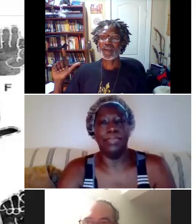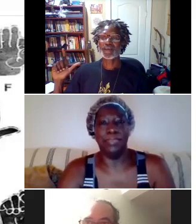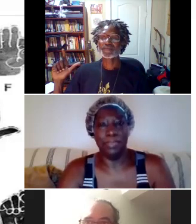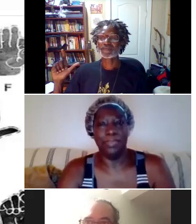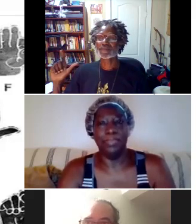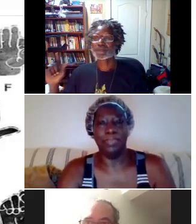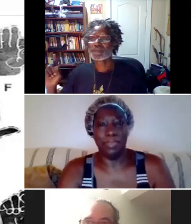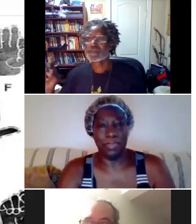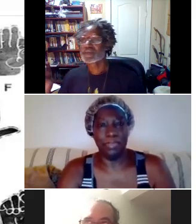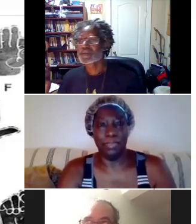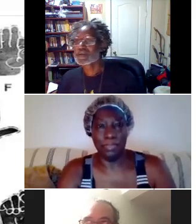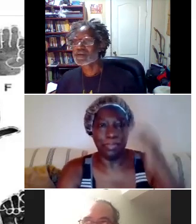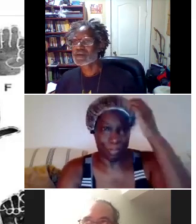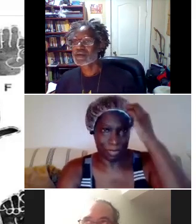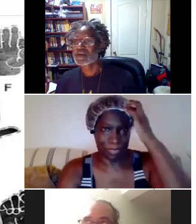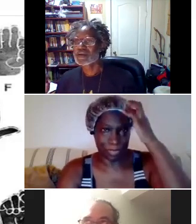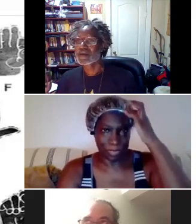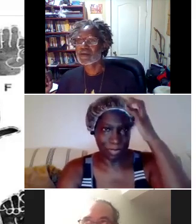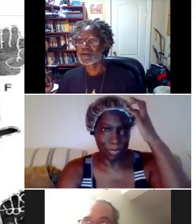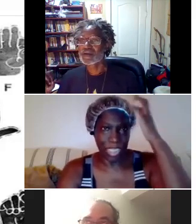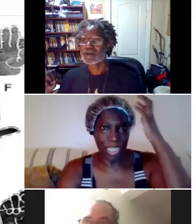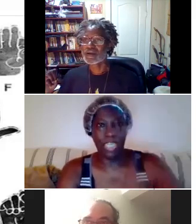Helper hand. Mm-hmm.